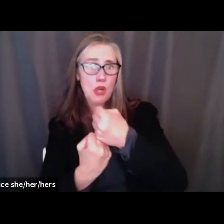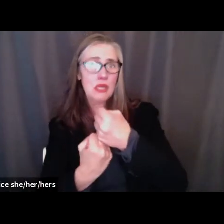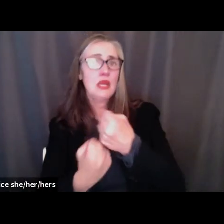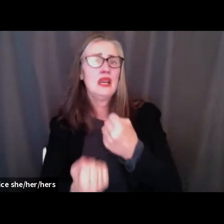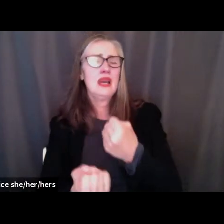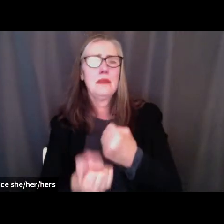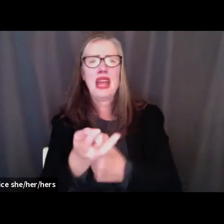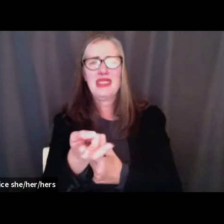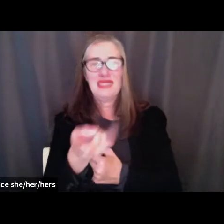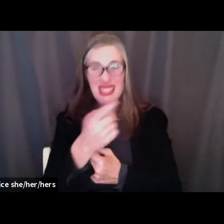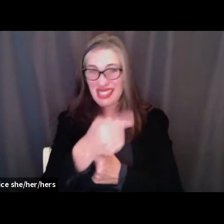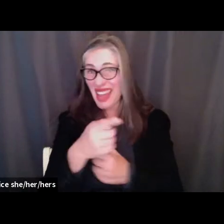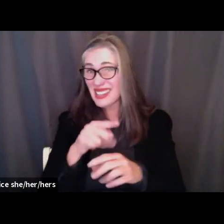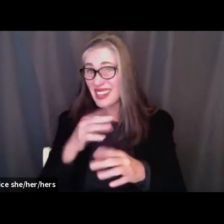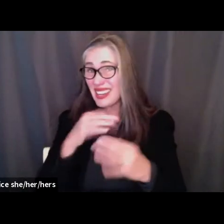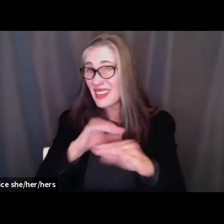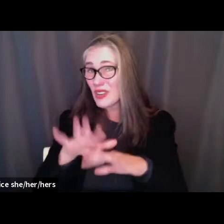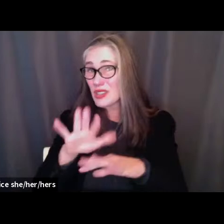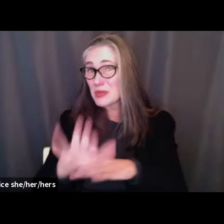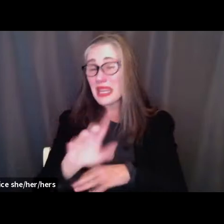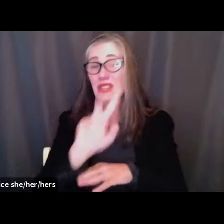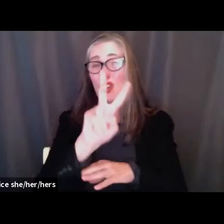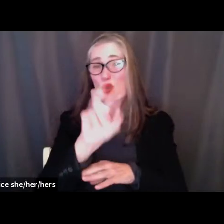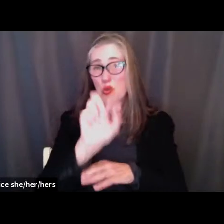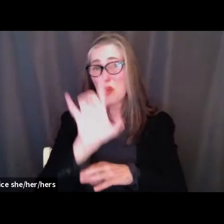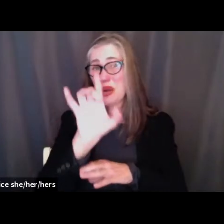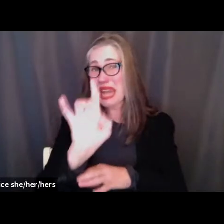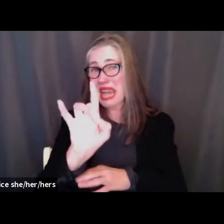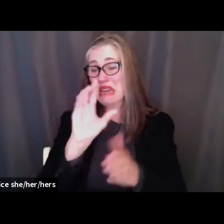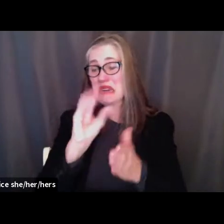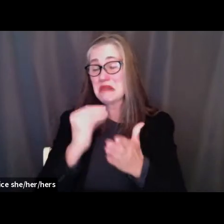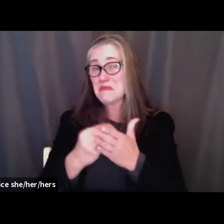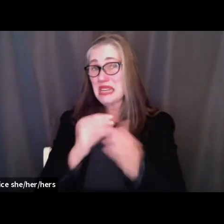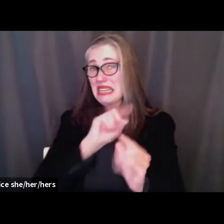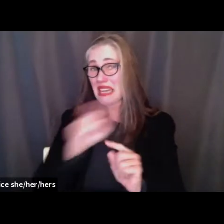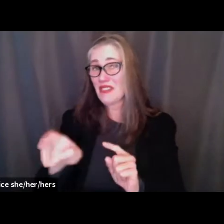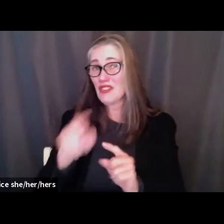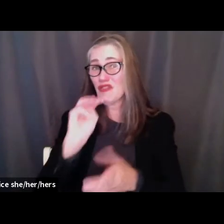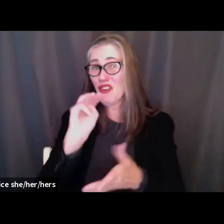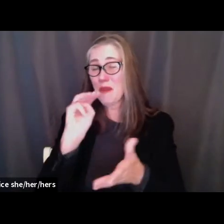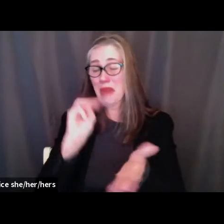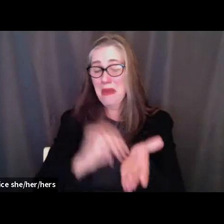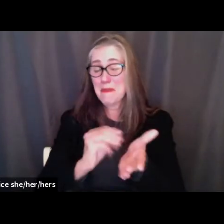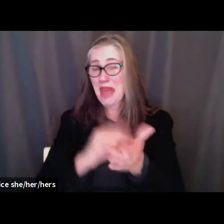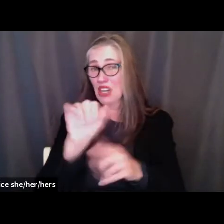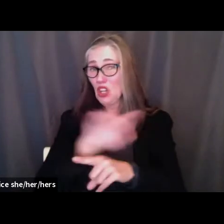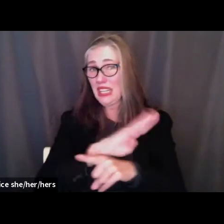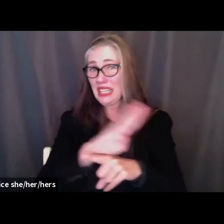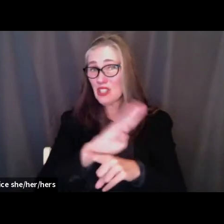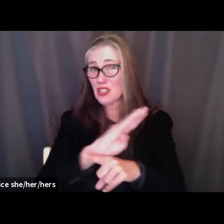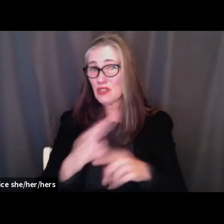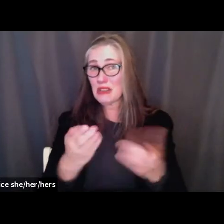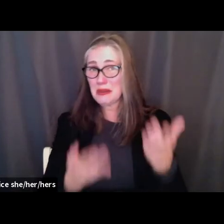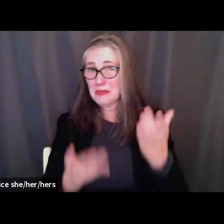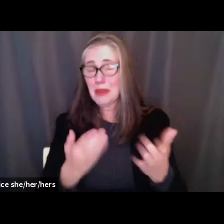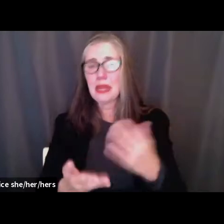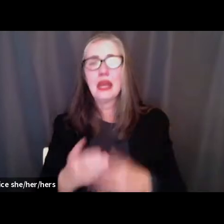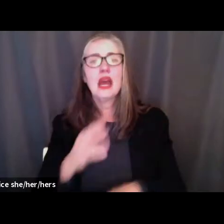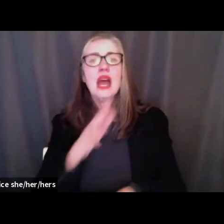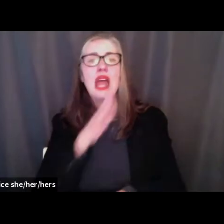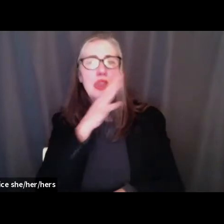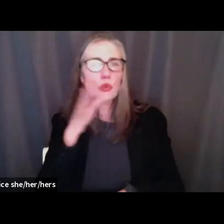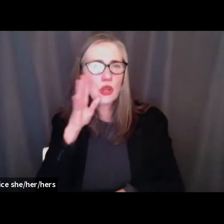$2.8 million of medical industry contributions. In the Rural Caucus, the caucus meeting was packed with information on current